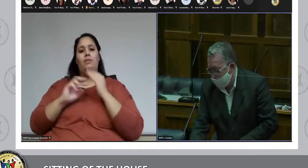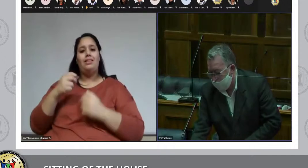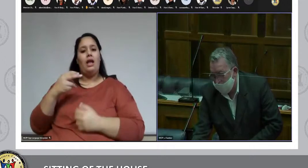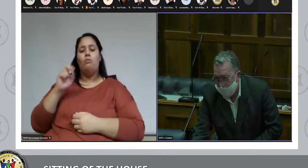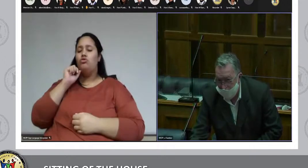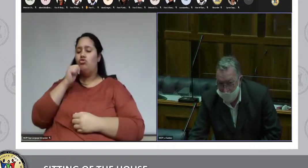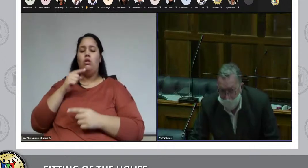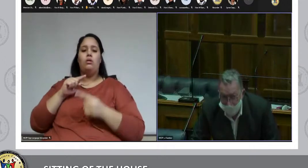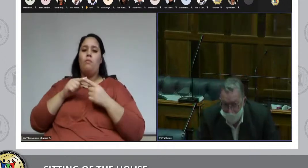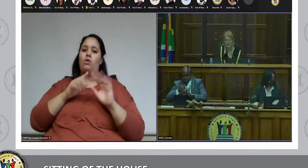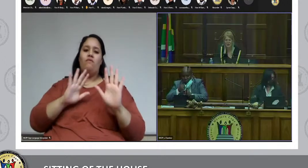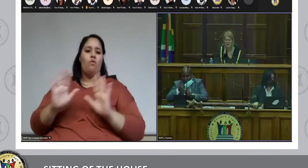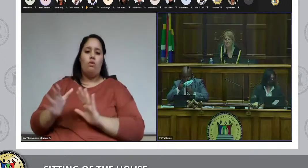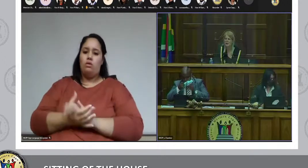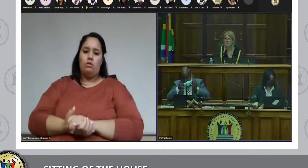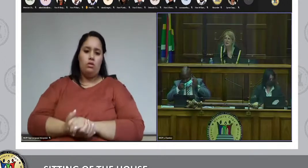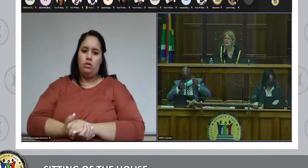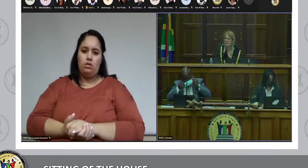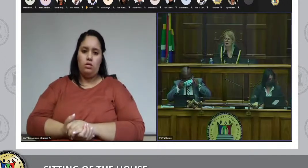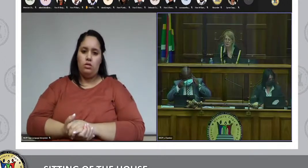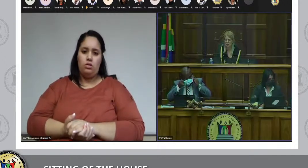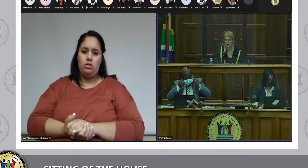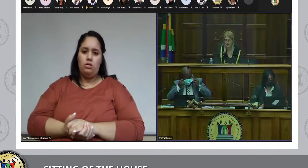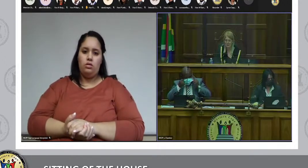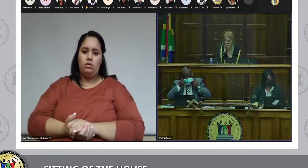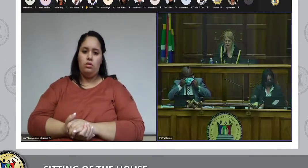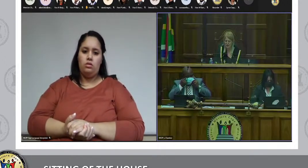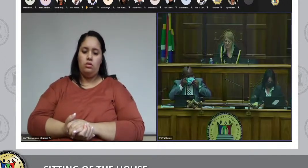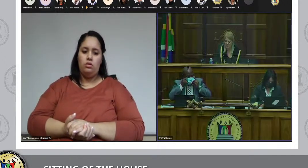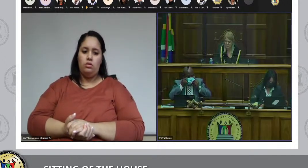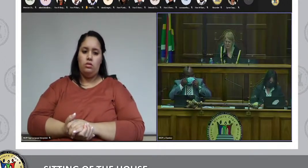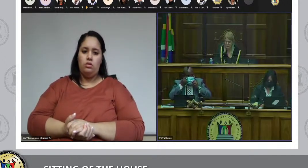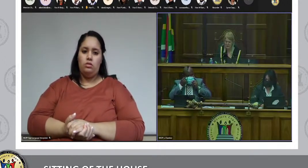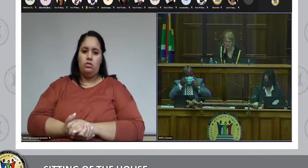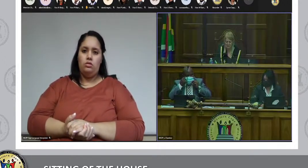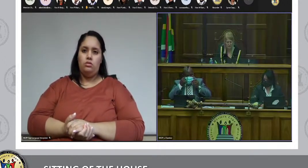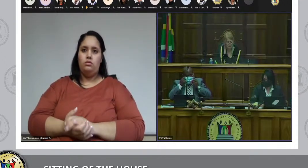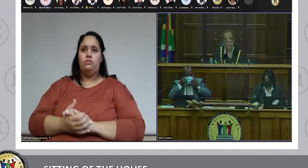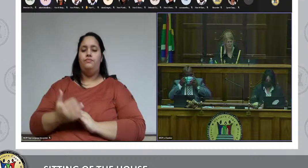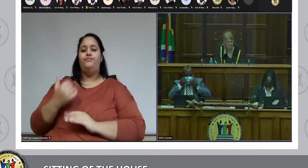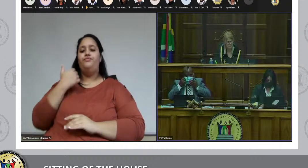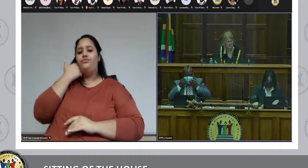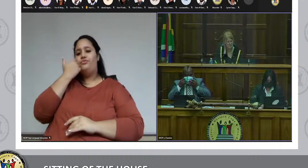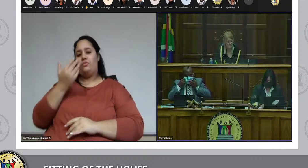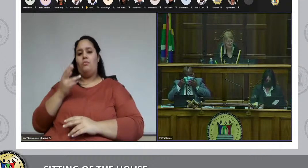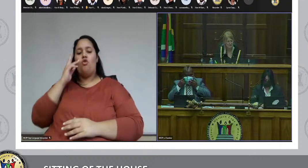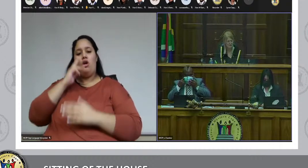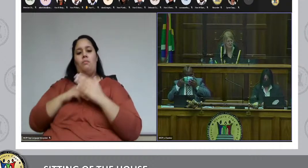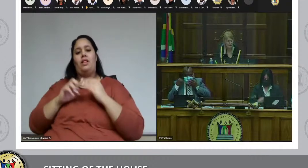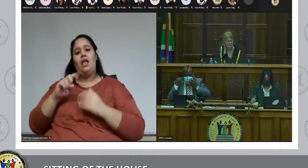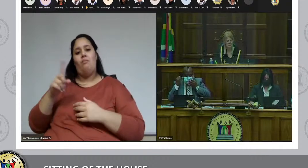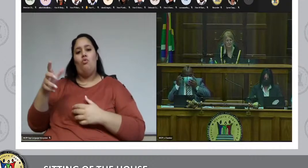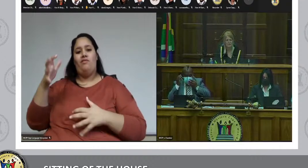not a point of order. That's not a point of order. Wait, Honourable Dagmar, you're so